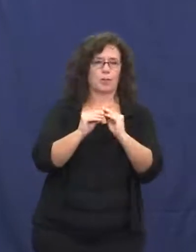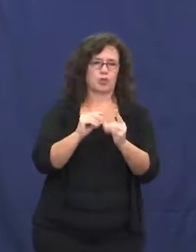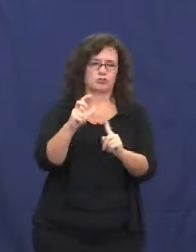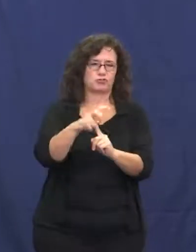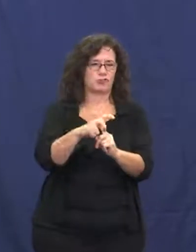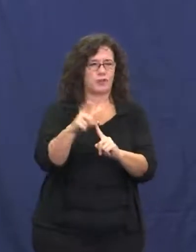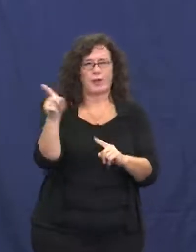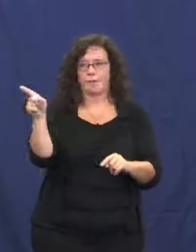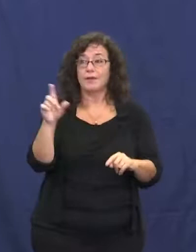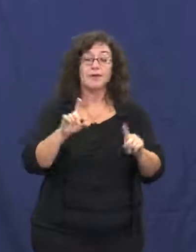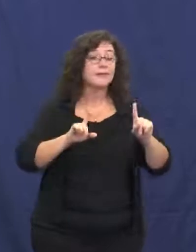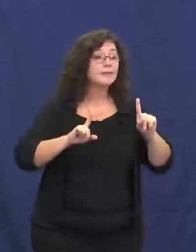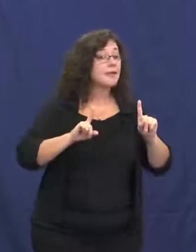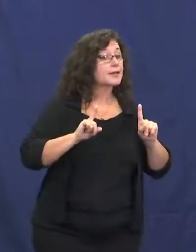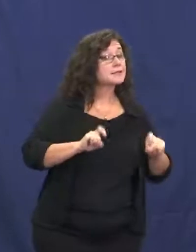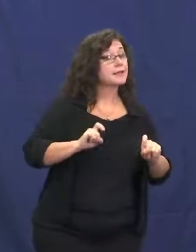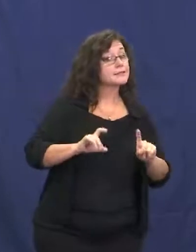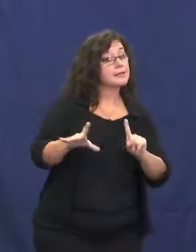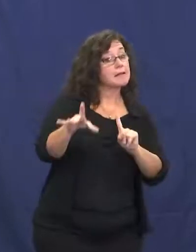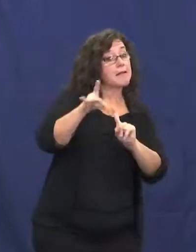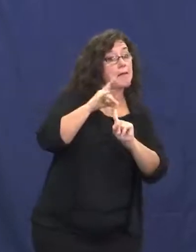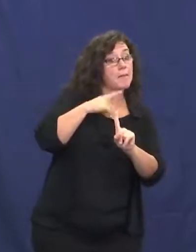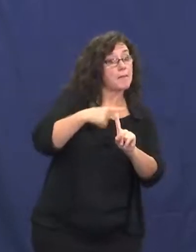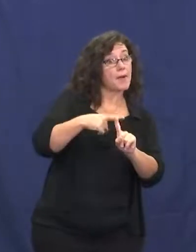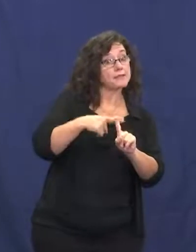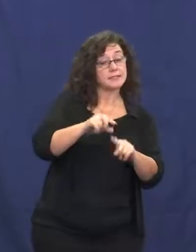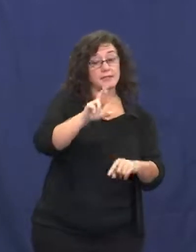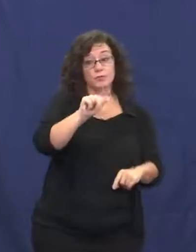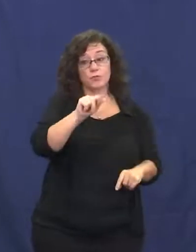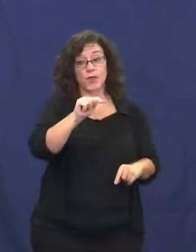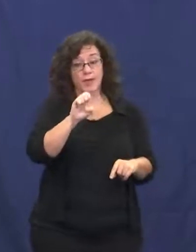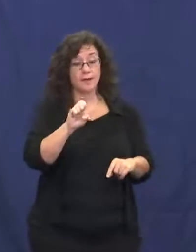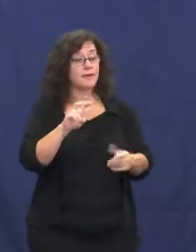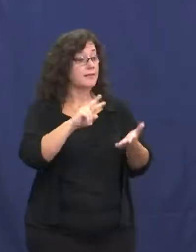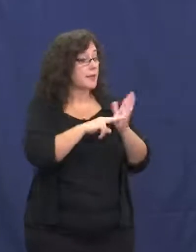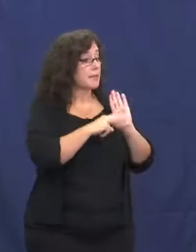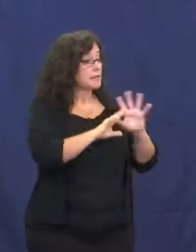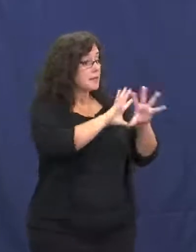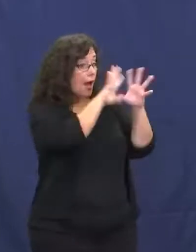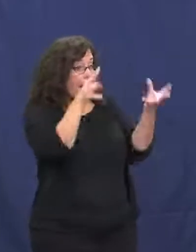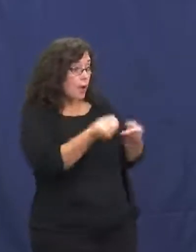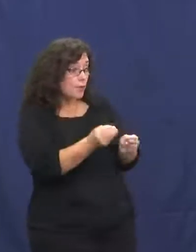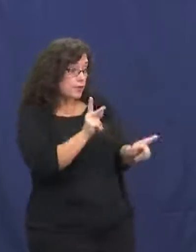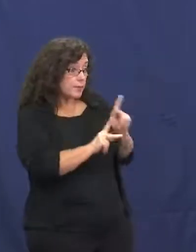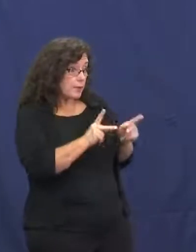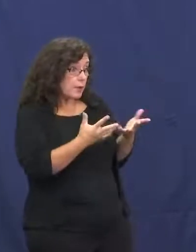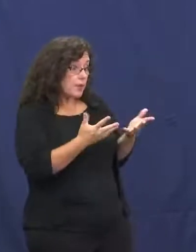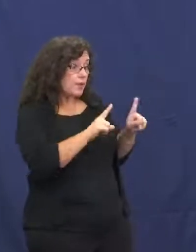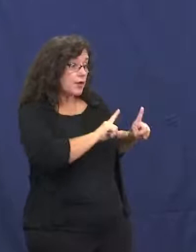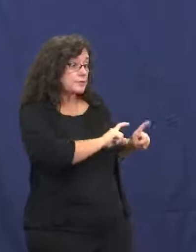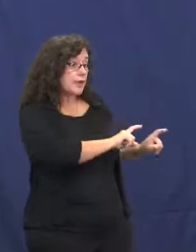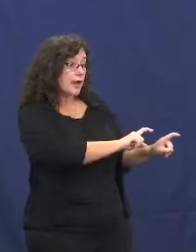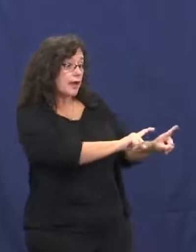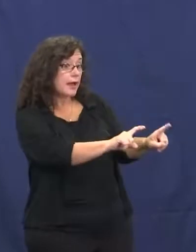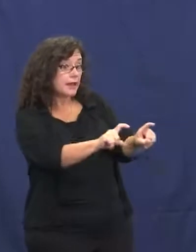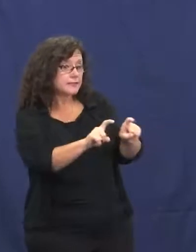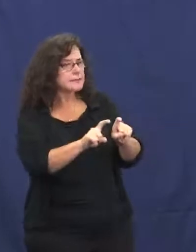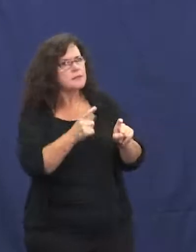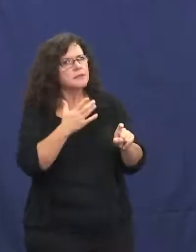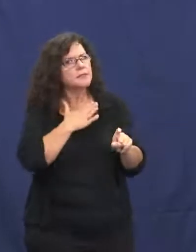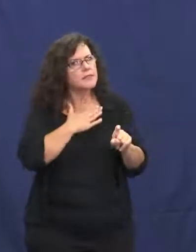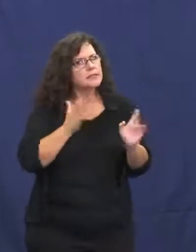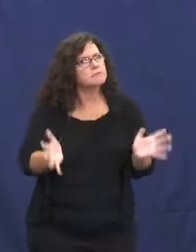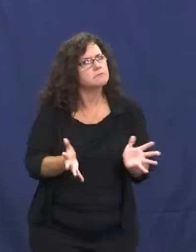testing positivity rate, meaning of the folks that are getting tested, which we want to continue to encourage everyone